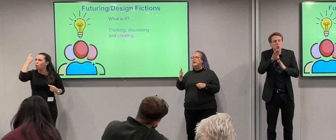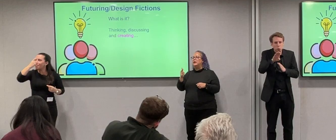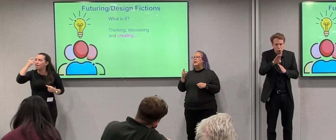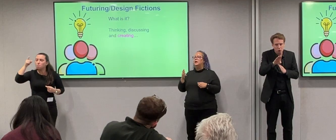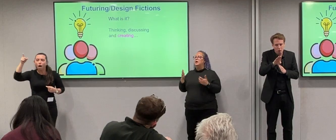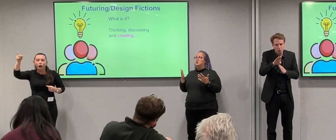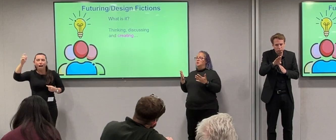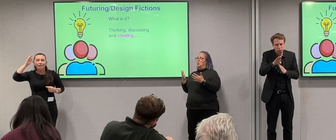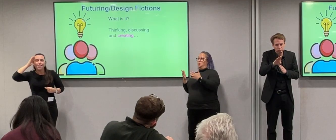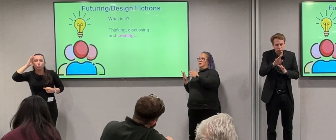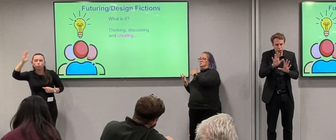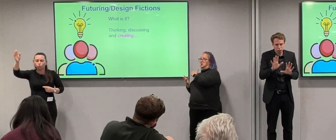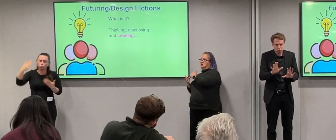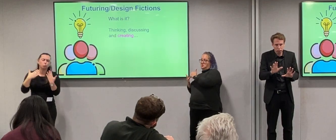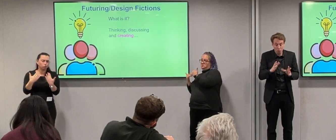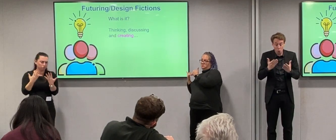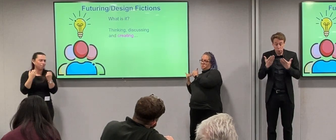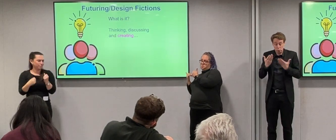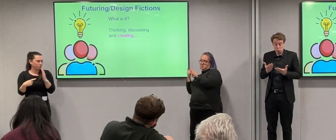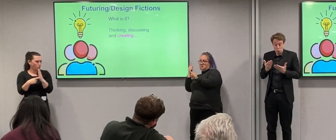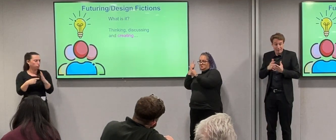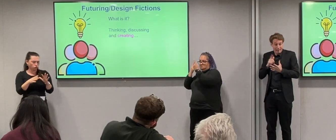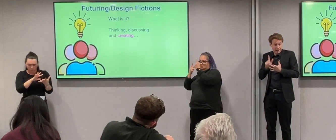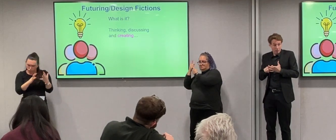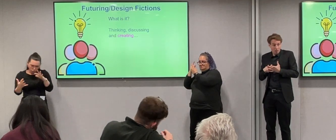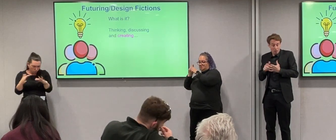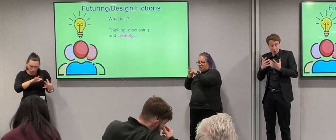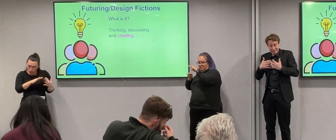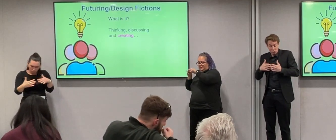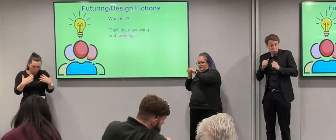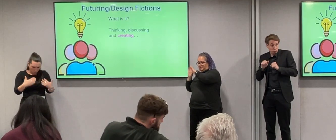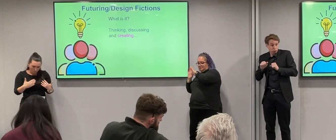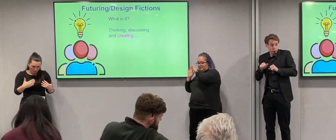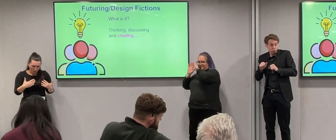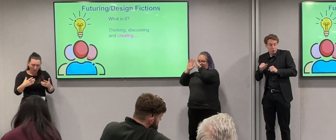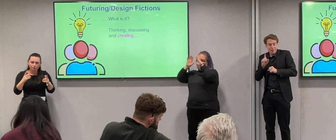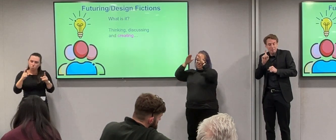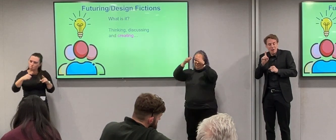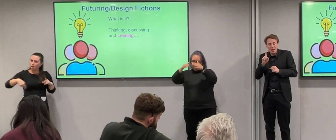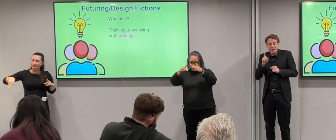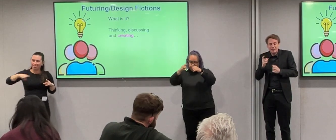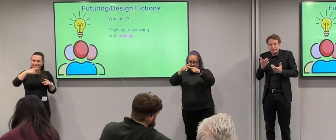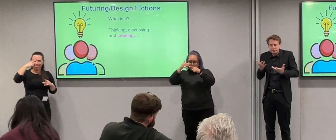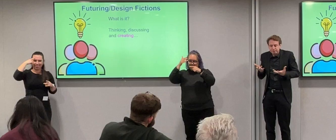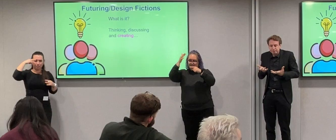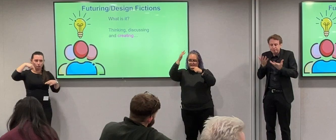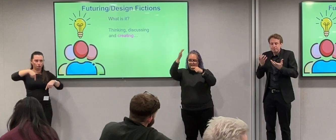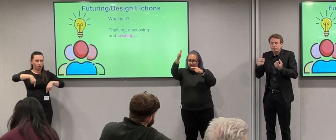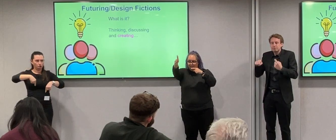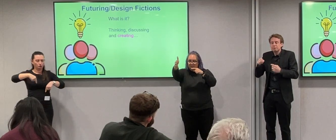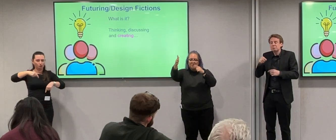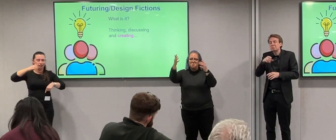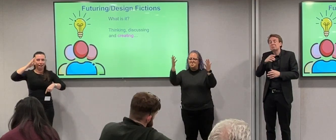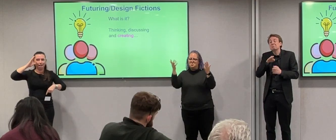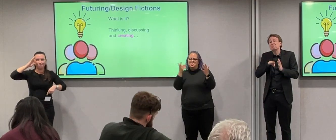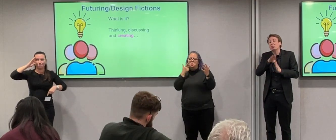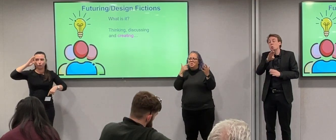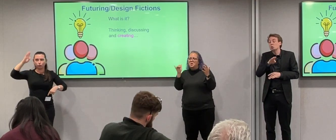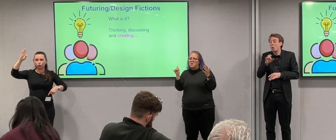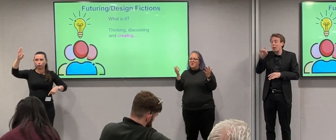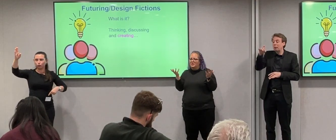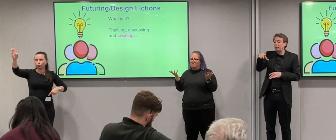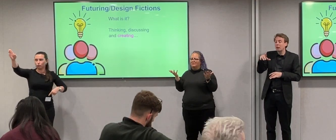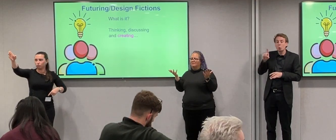technology today, but giving people the agency and the space to imagine what the future should look